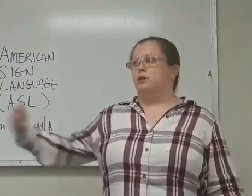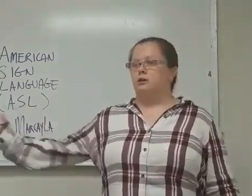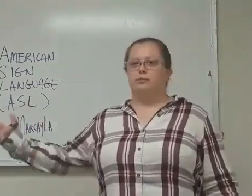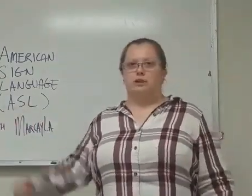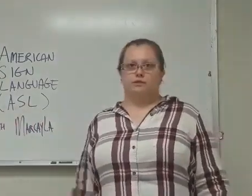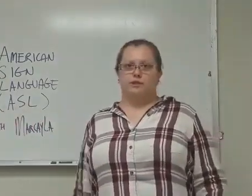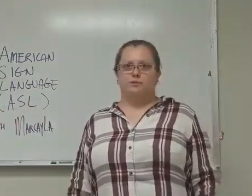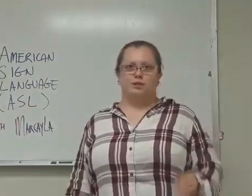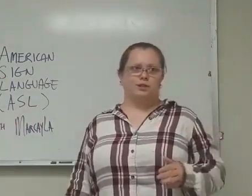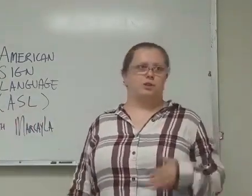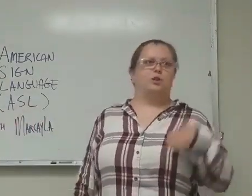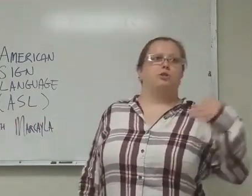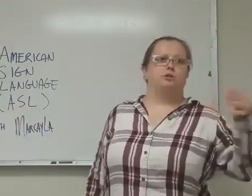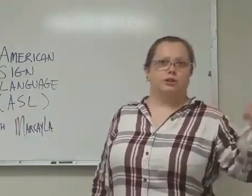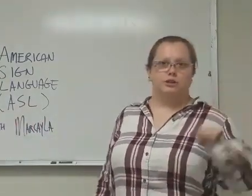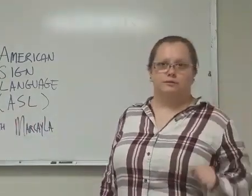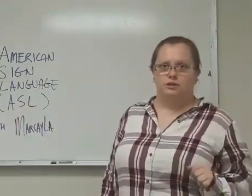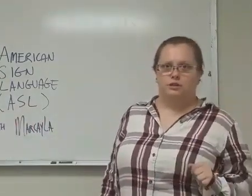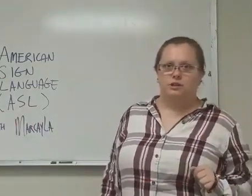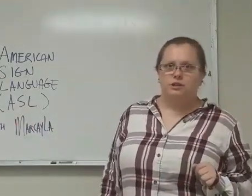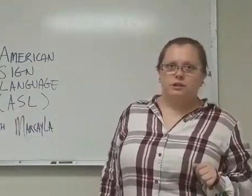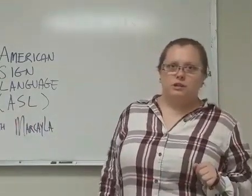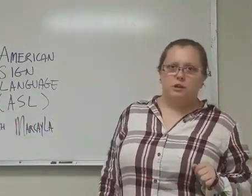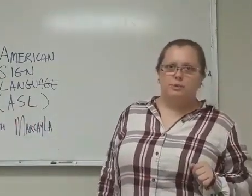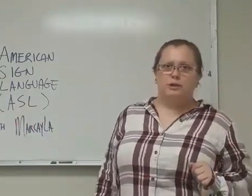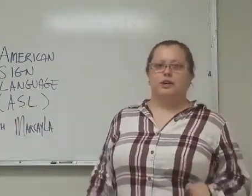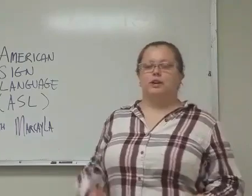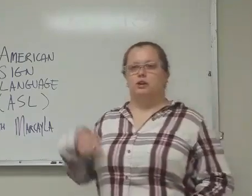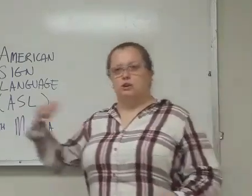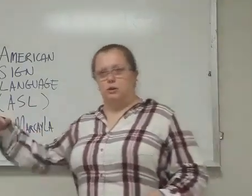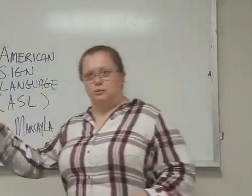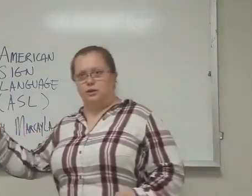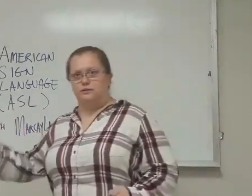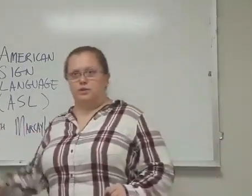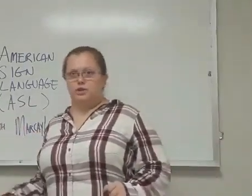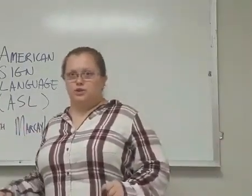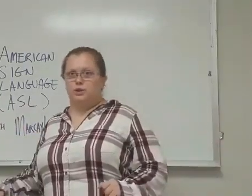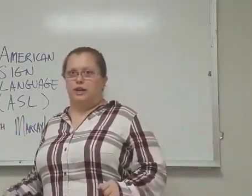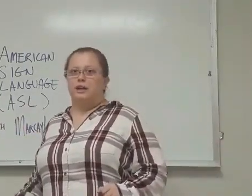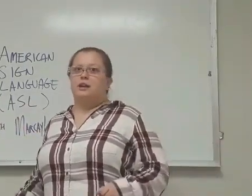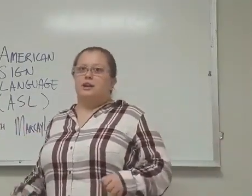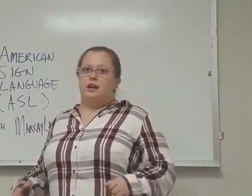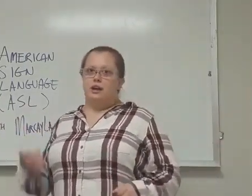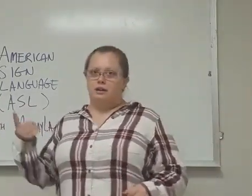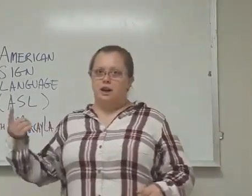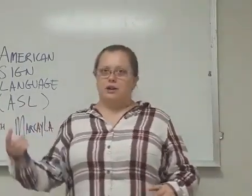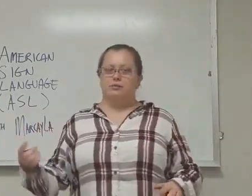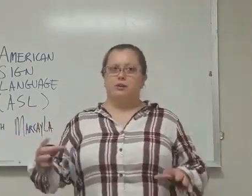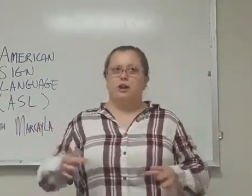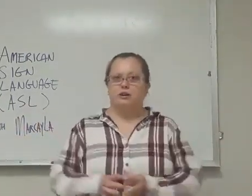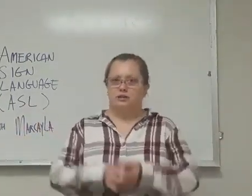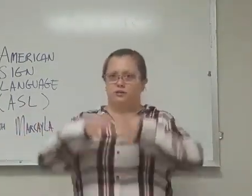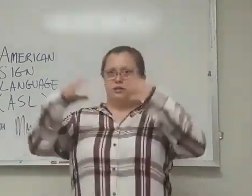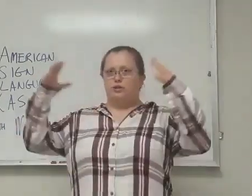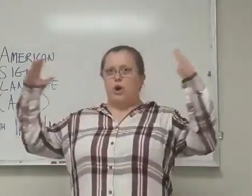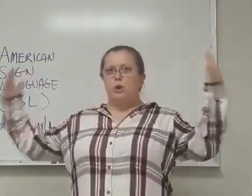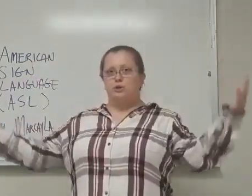I'm looking for this person. Oh, I'm looking for a building. Oh, I'm looking for a street." Okay. It kind of